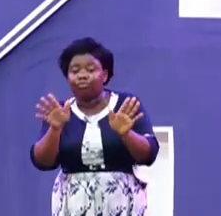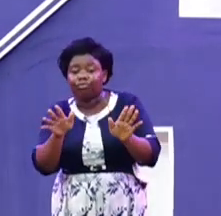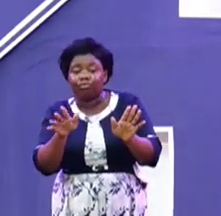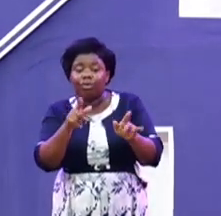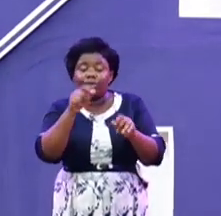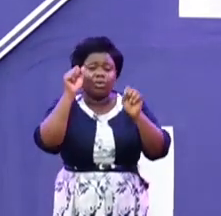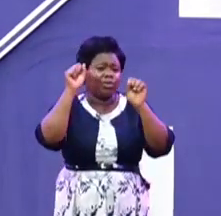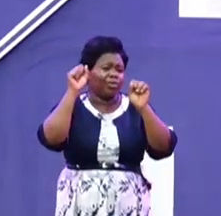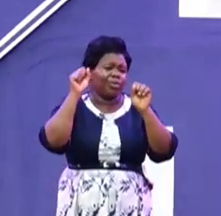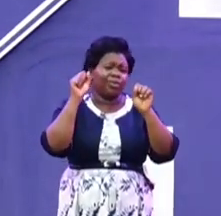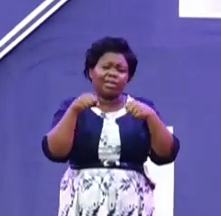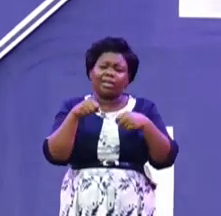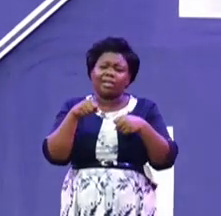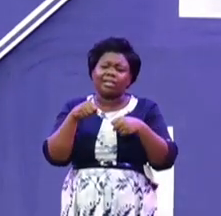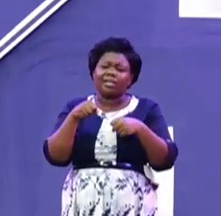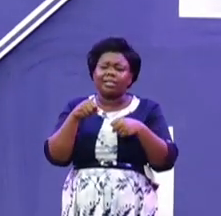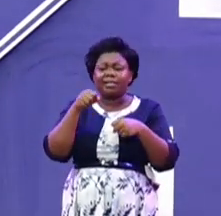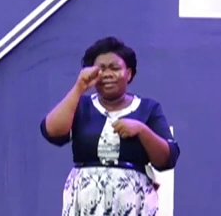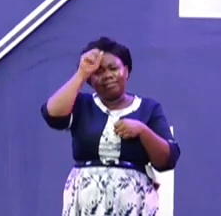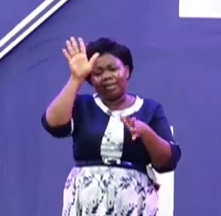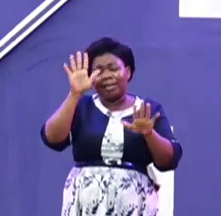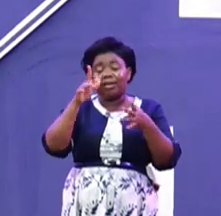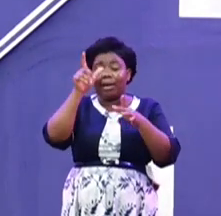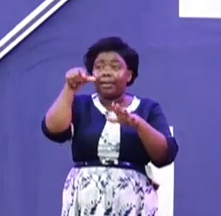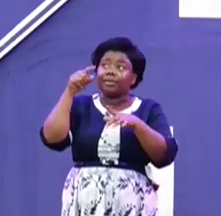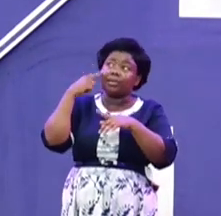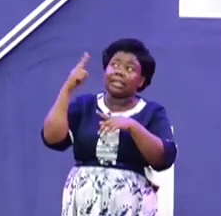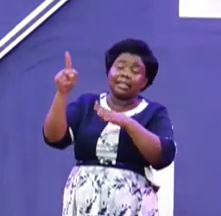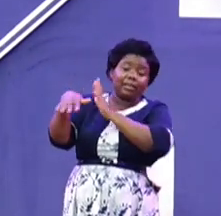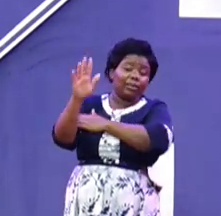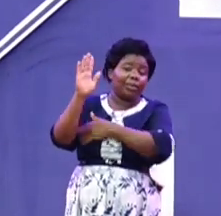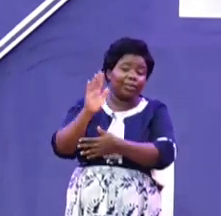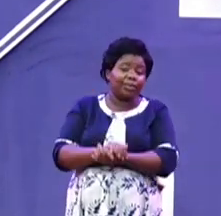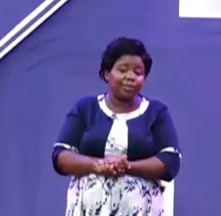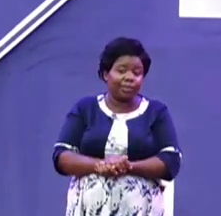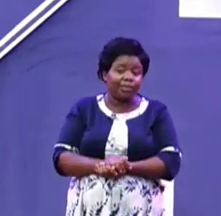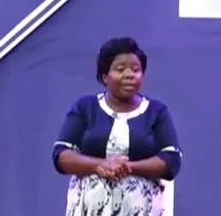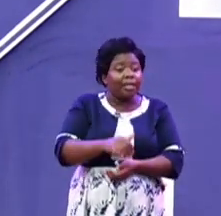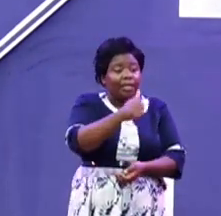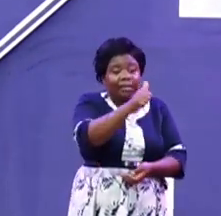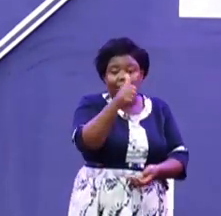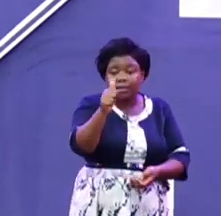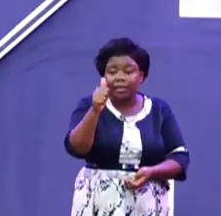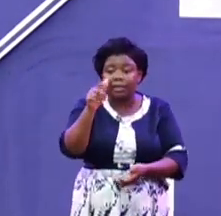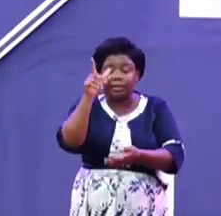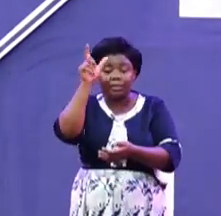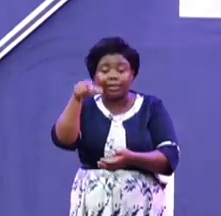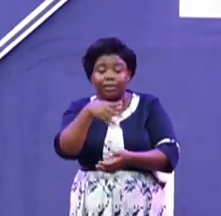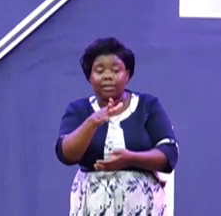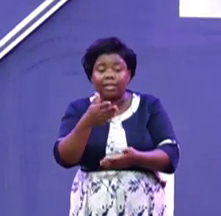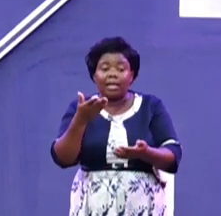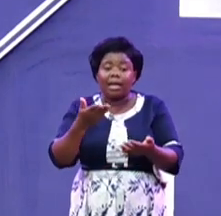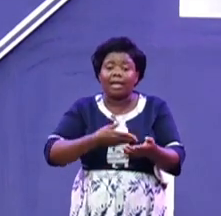okwewunya omu endaba gy'alabamu Katonda. You might wonder how everyone considers God. Buli omu wano olina ekifaananyi